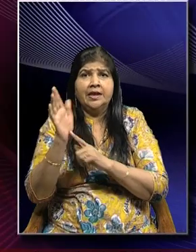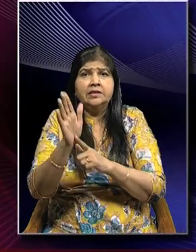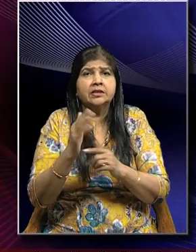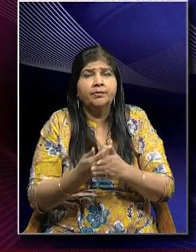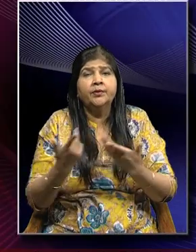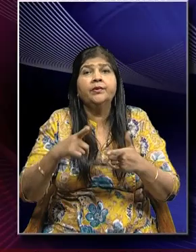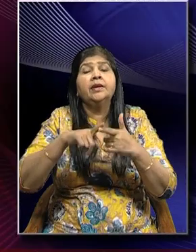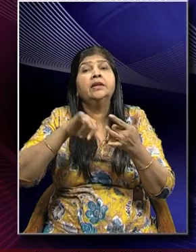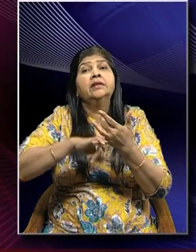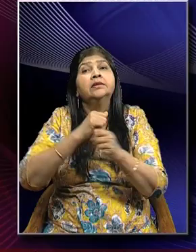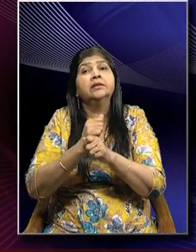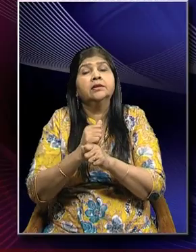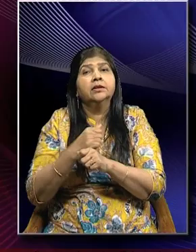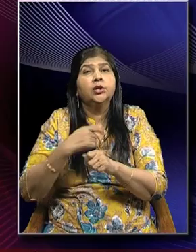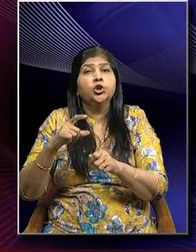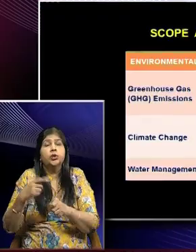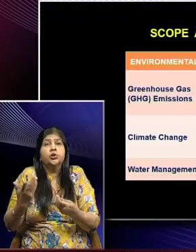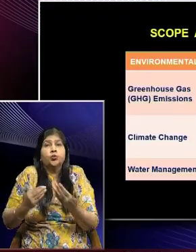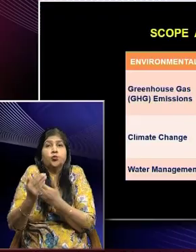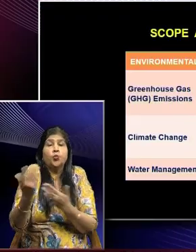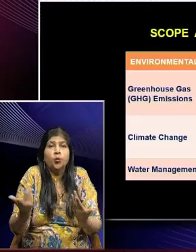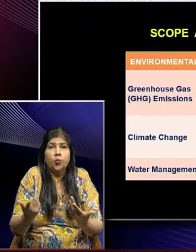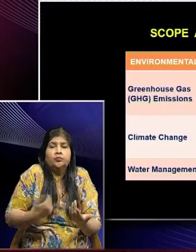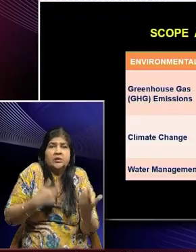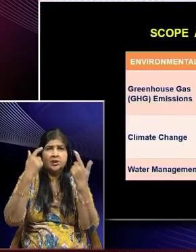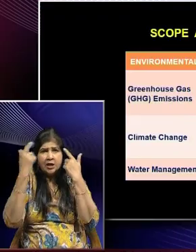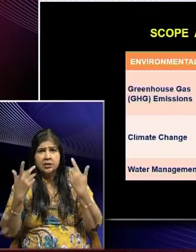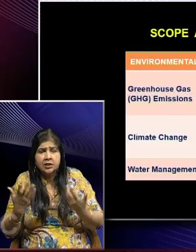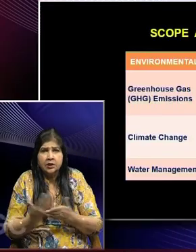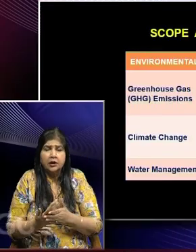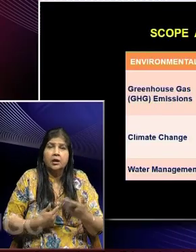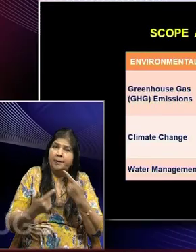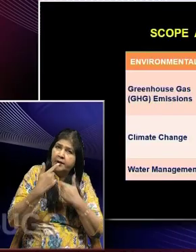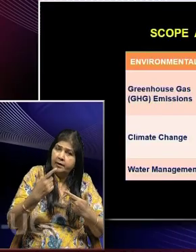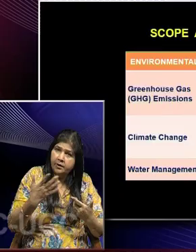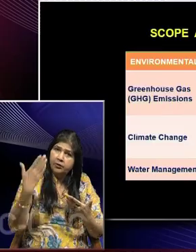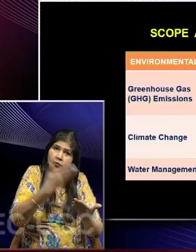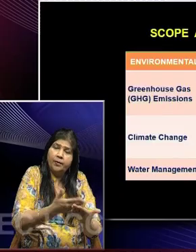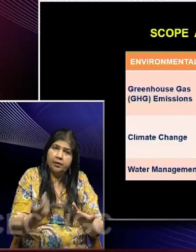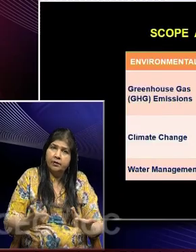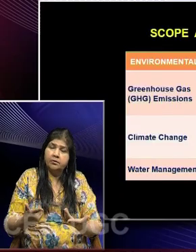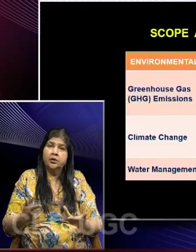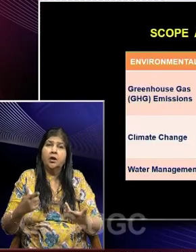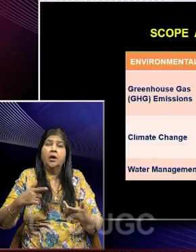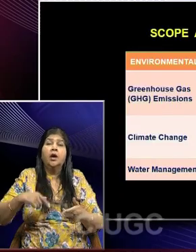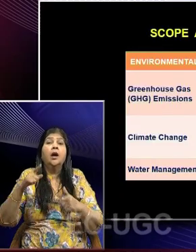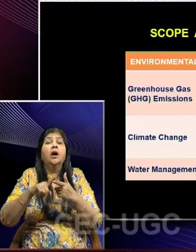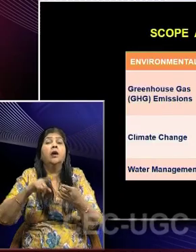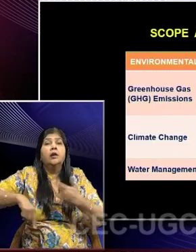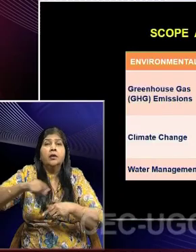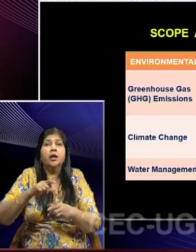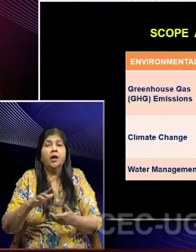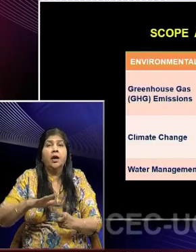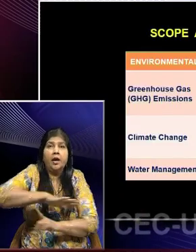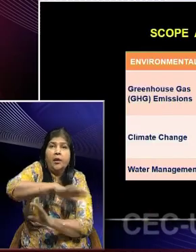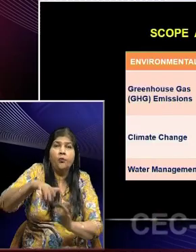of ESG, its scope and concerns. So, let me tell you about the environmental, social and governance, and starting